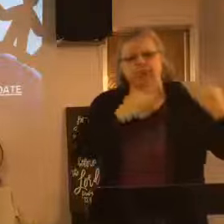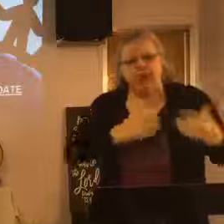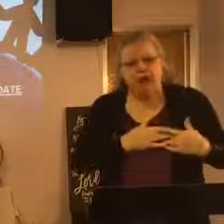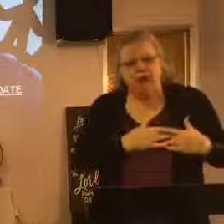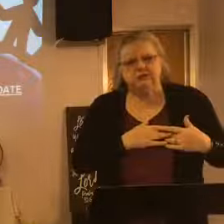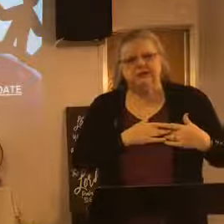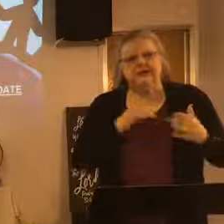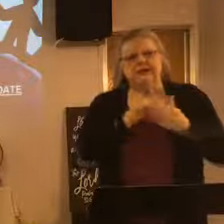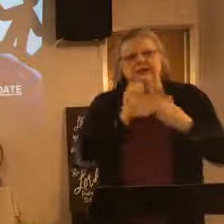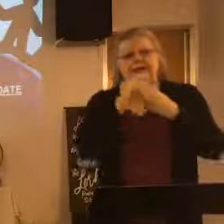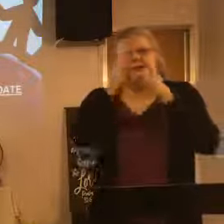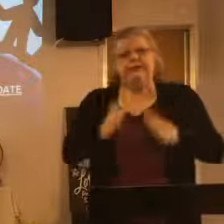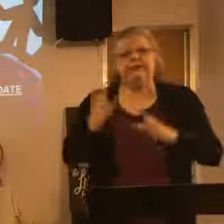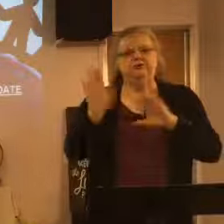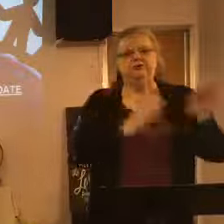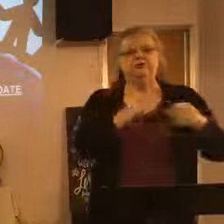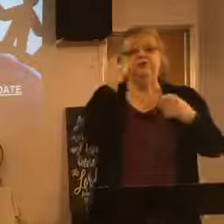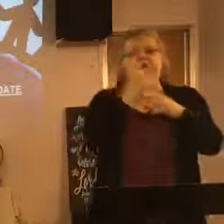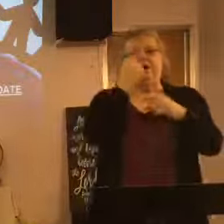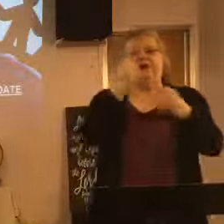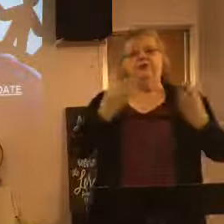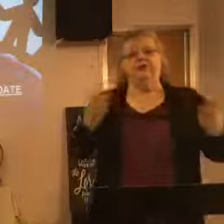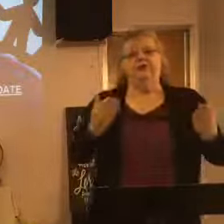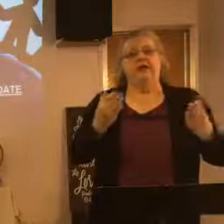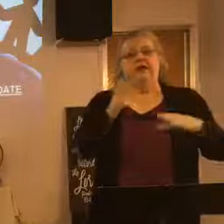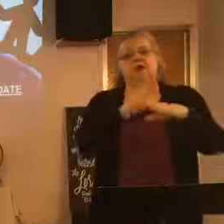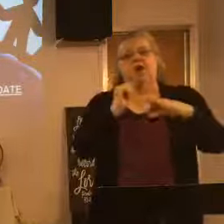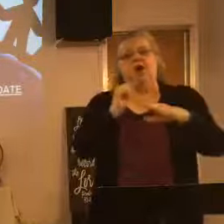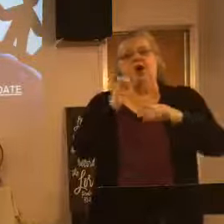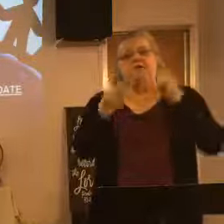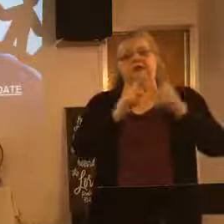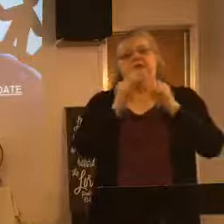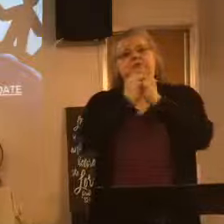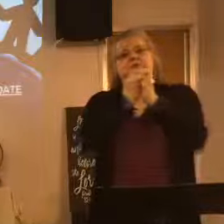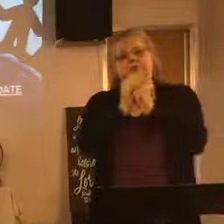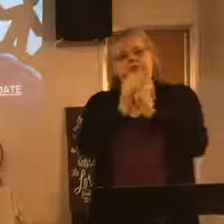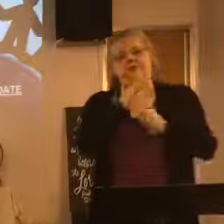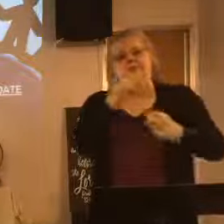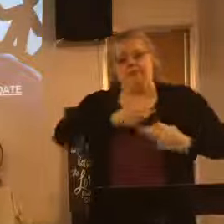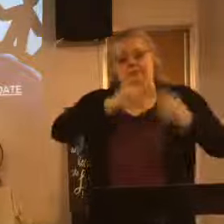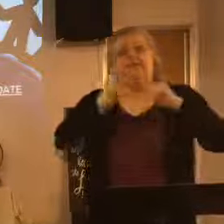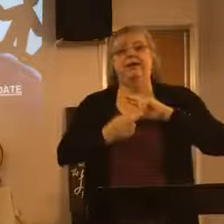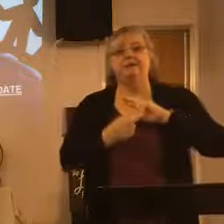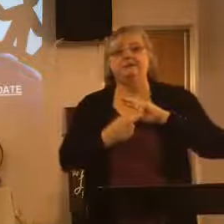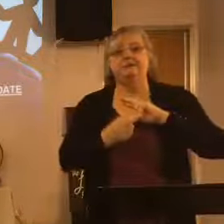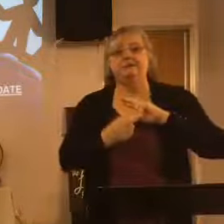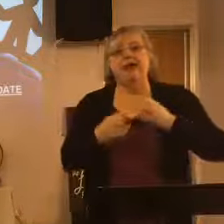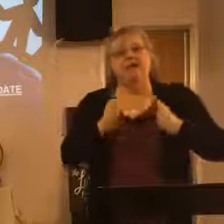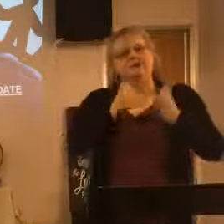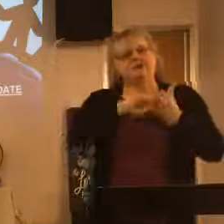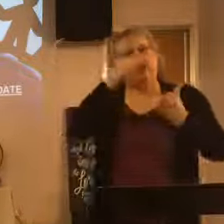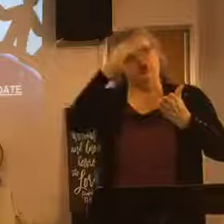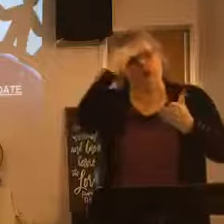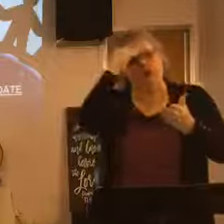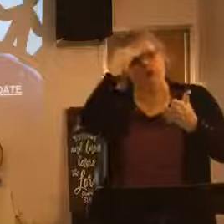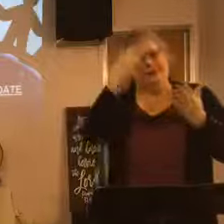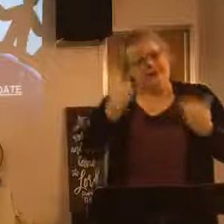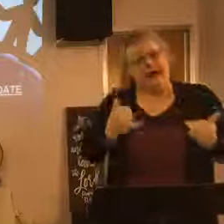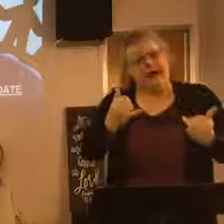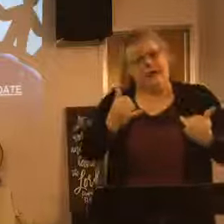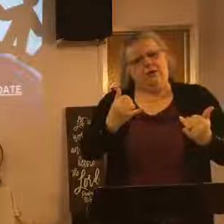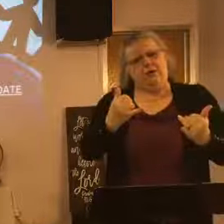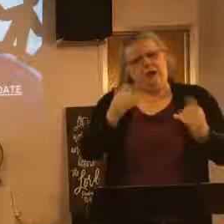leaders to do the right thing and to call people to worship and to call people to repentance. Let's learn our lessons well while